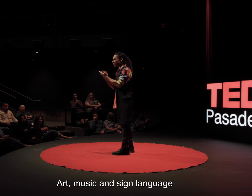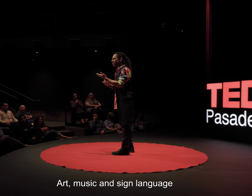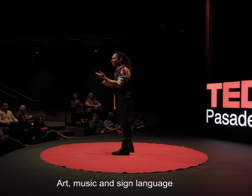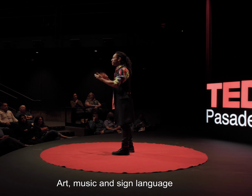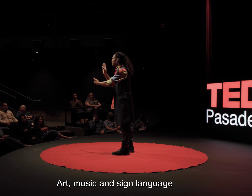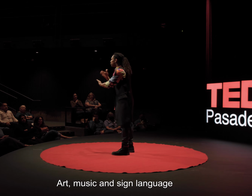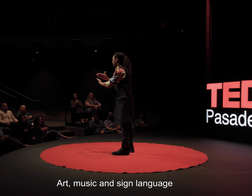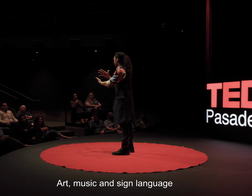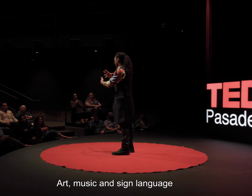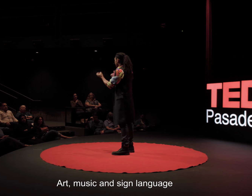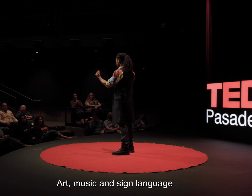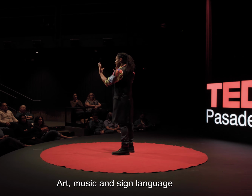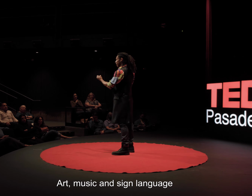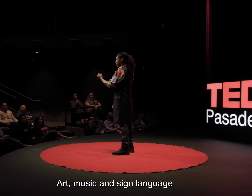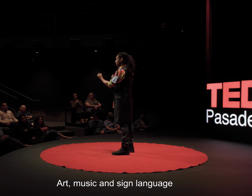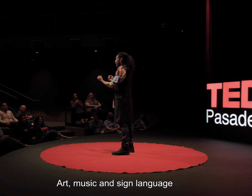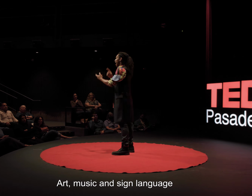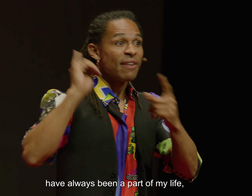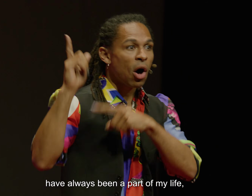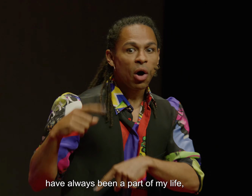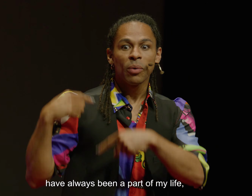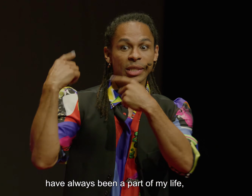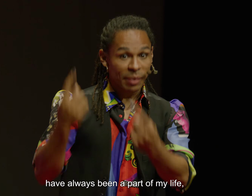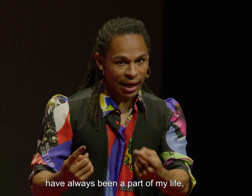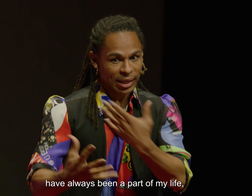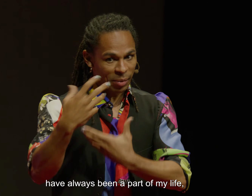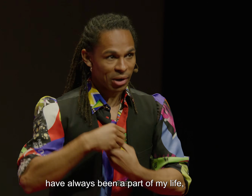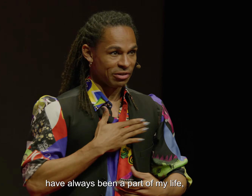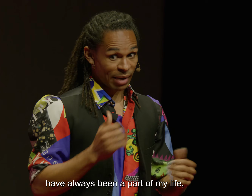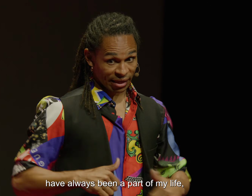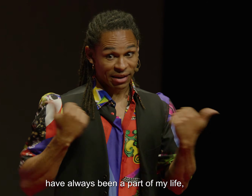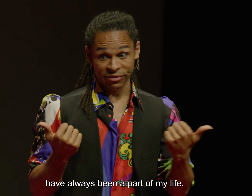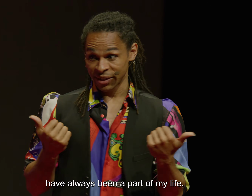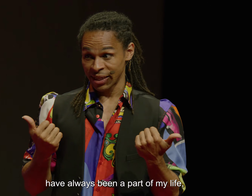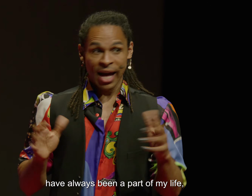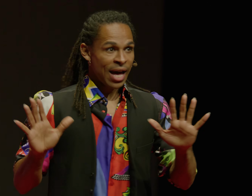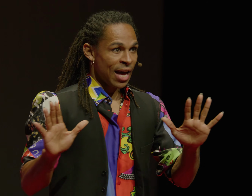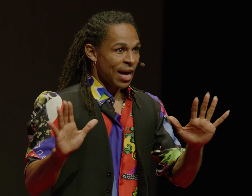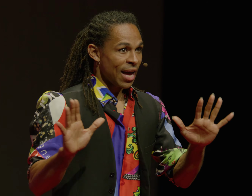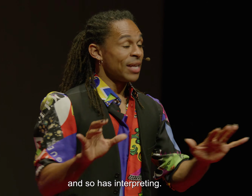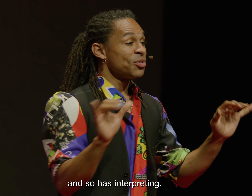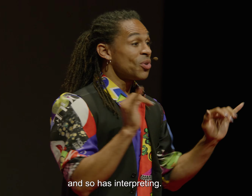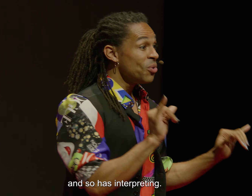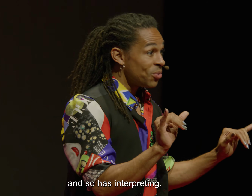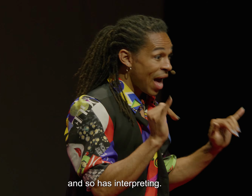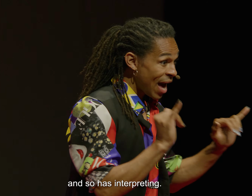Art, music, and sign language have always been a part of my life, and so